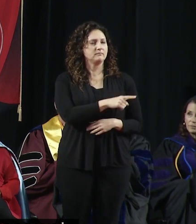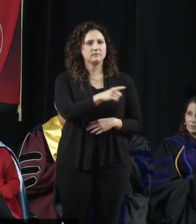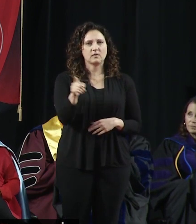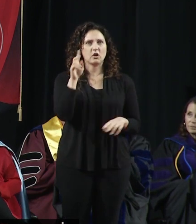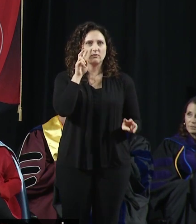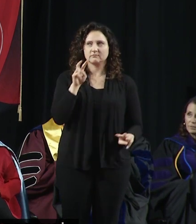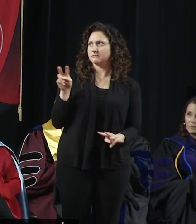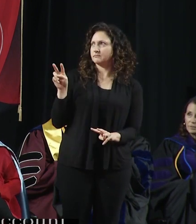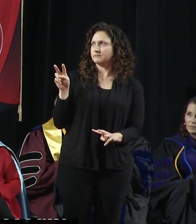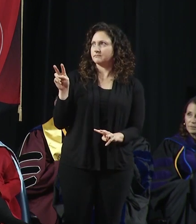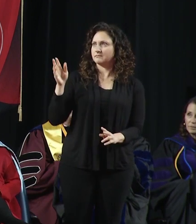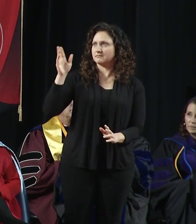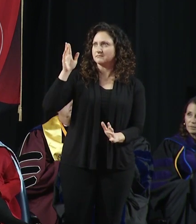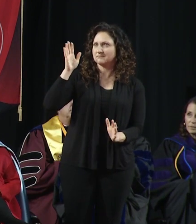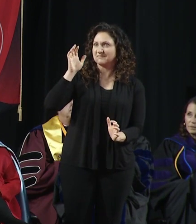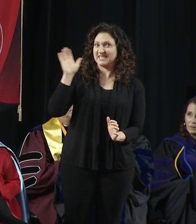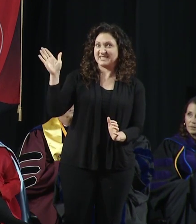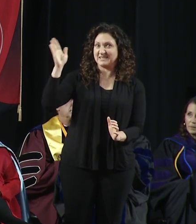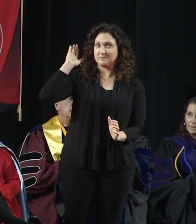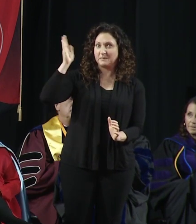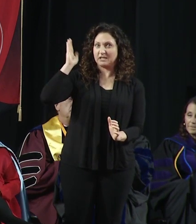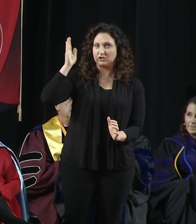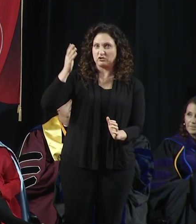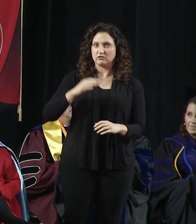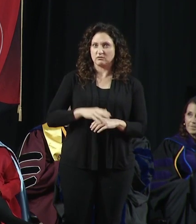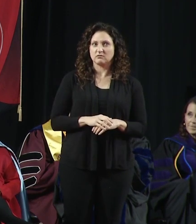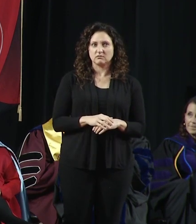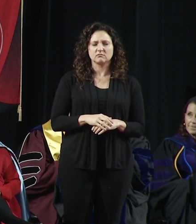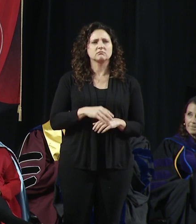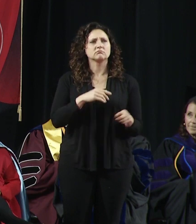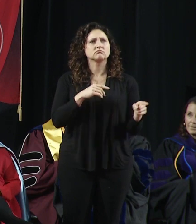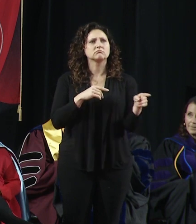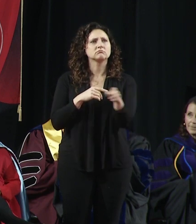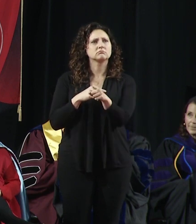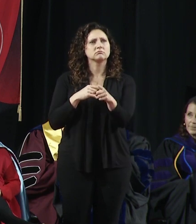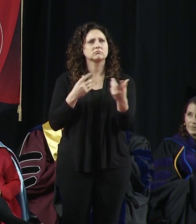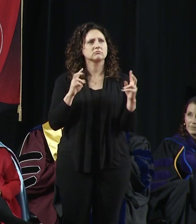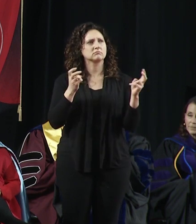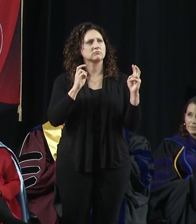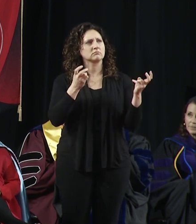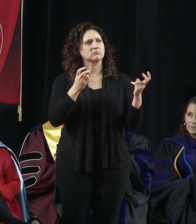me, think about, to whom are you accountable?